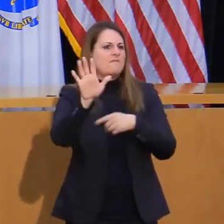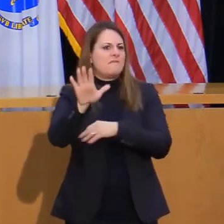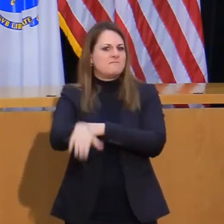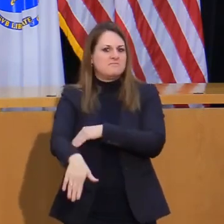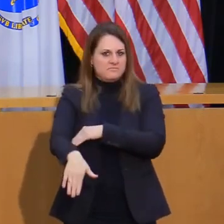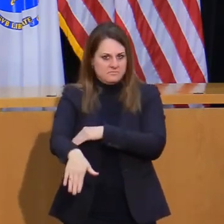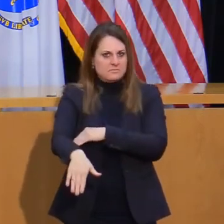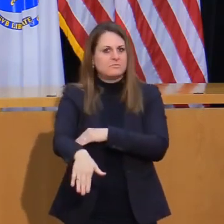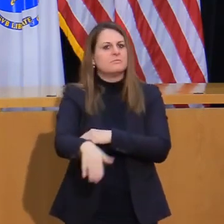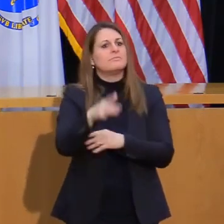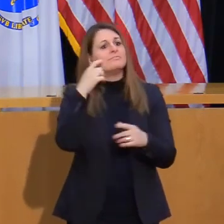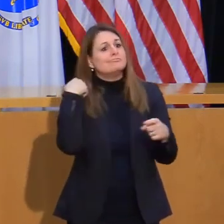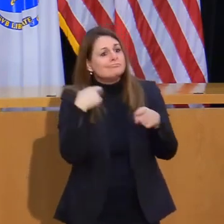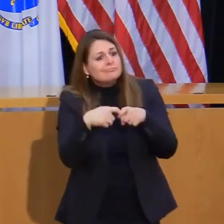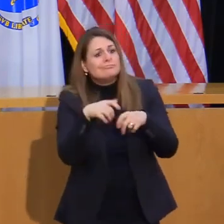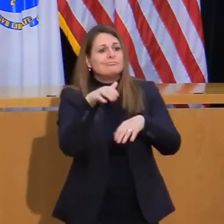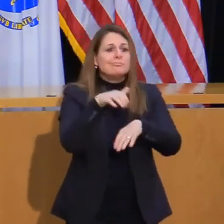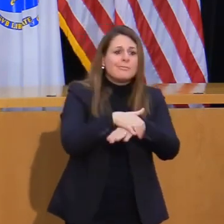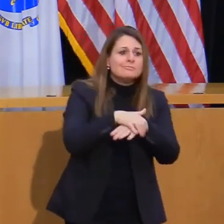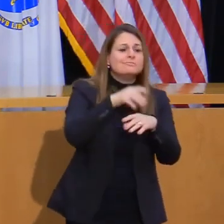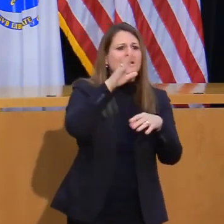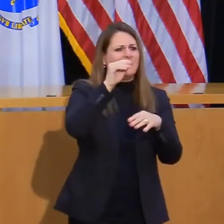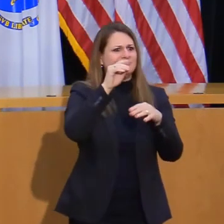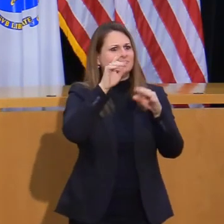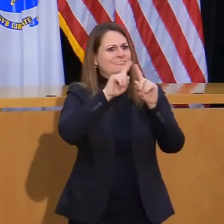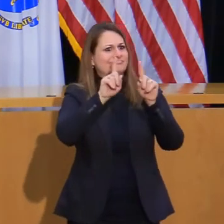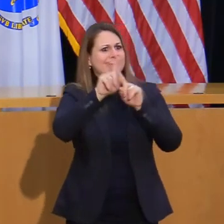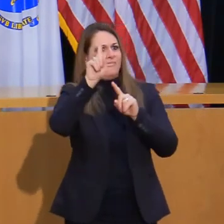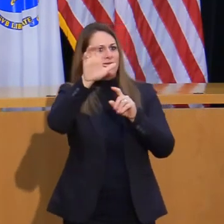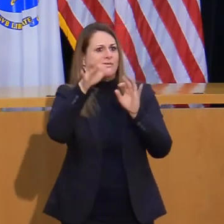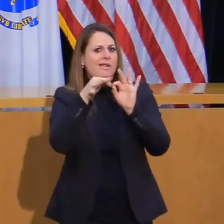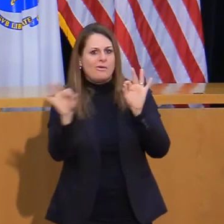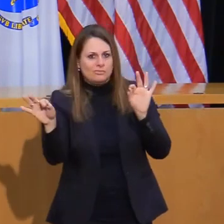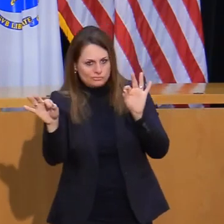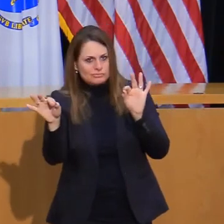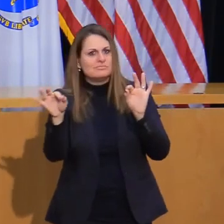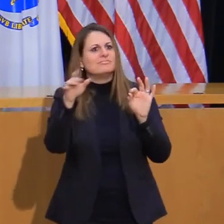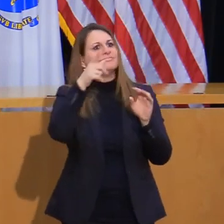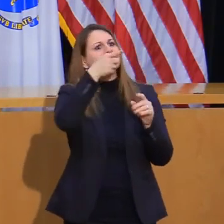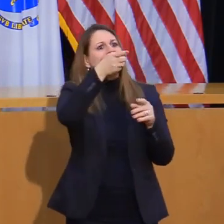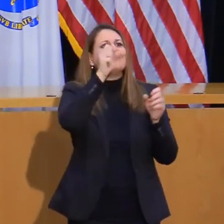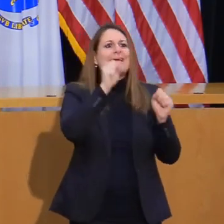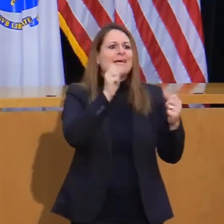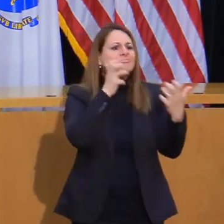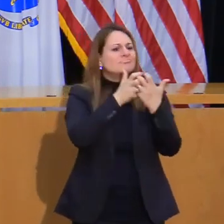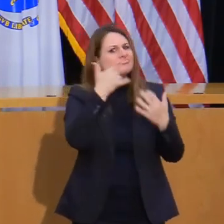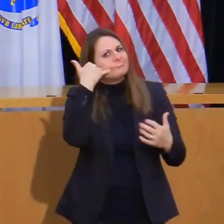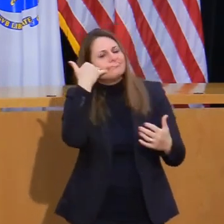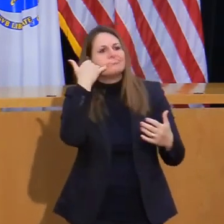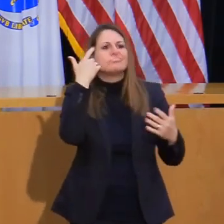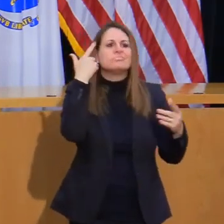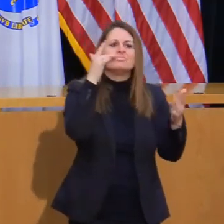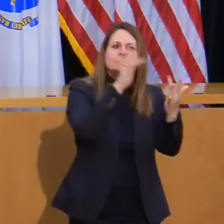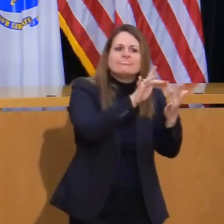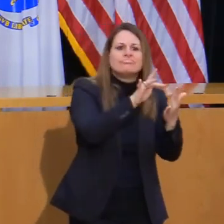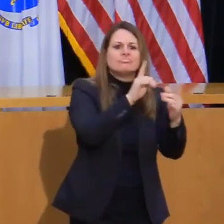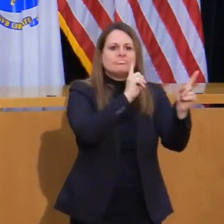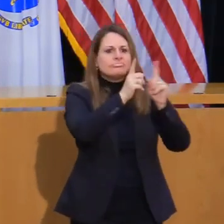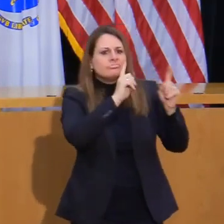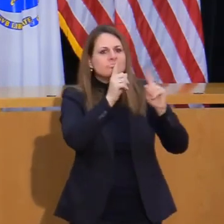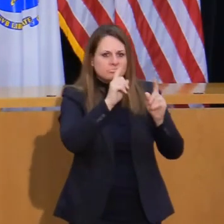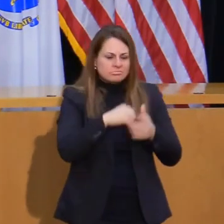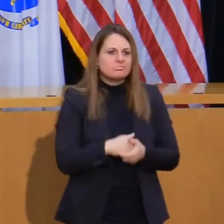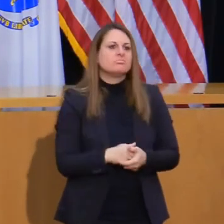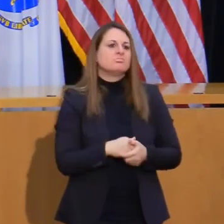translators available for 100 other languages. Secretary Sutters will talk more about this program in a minute. The